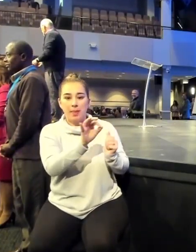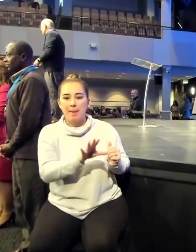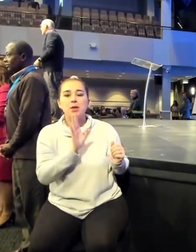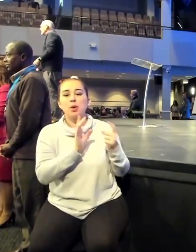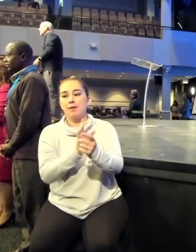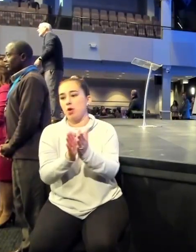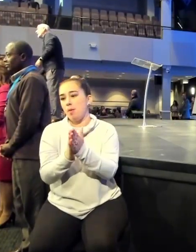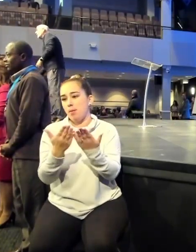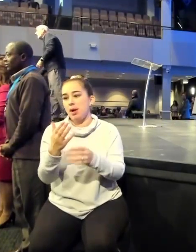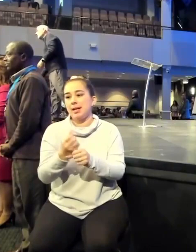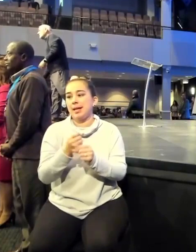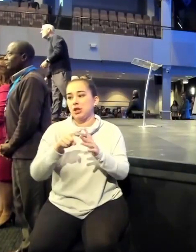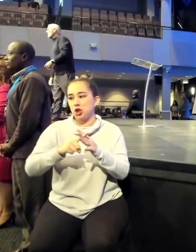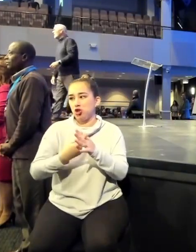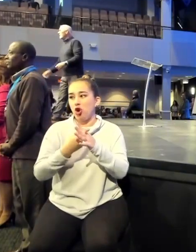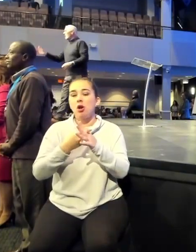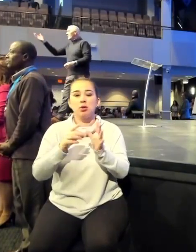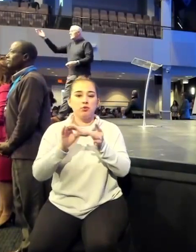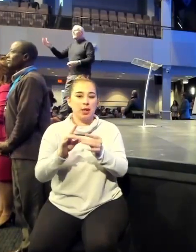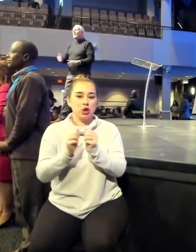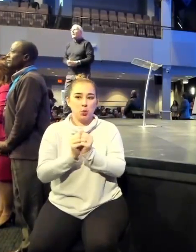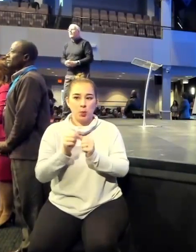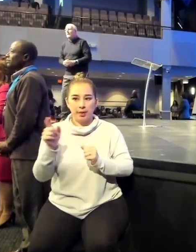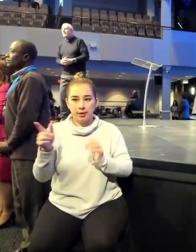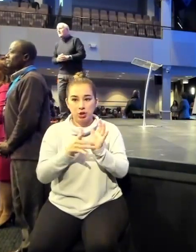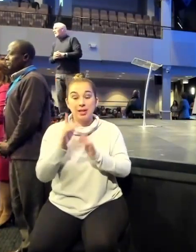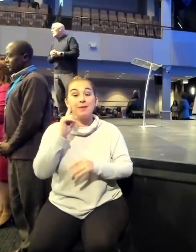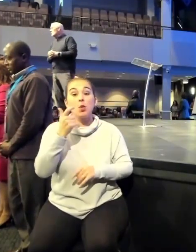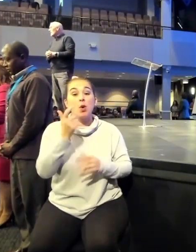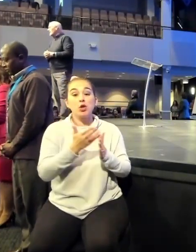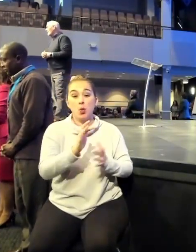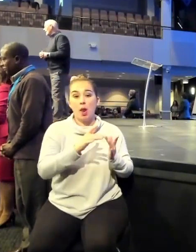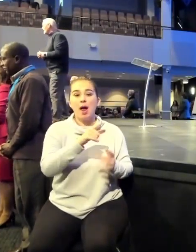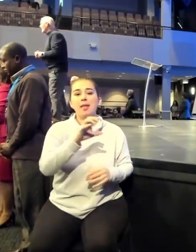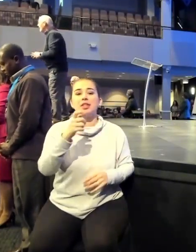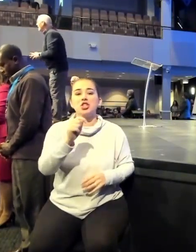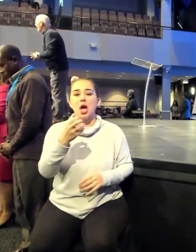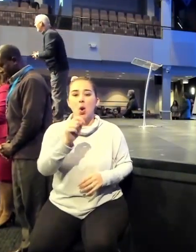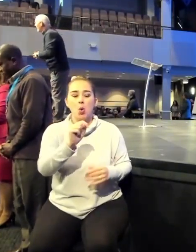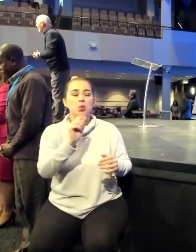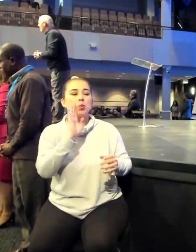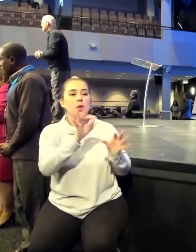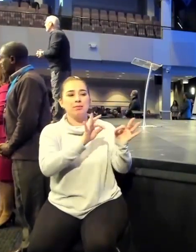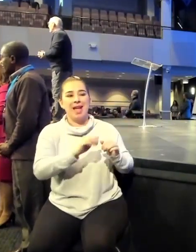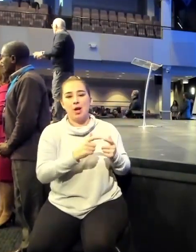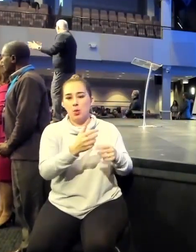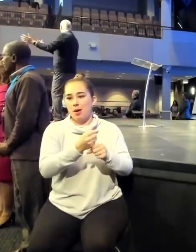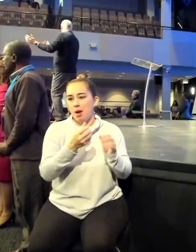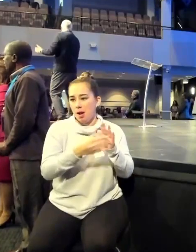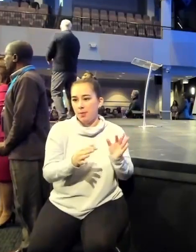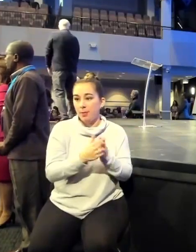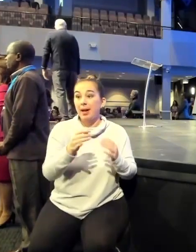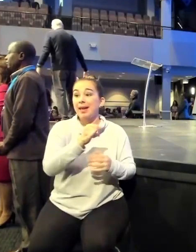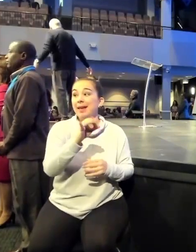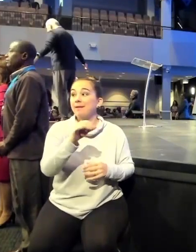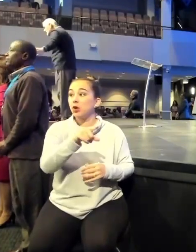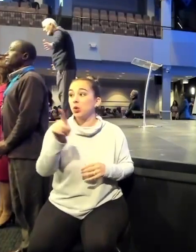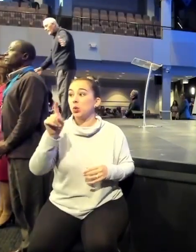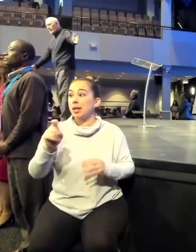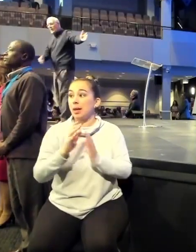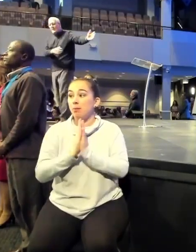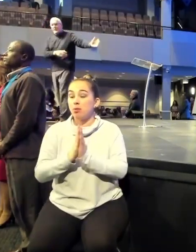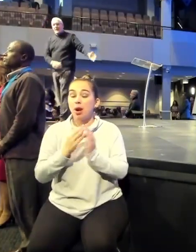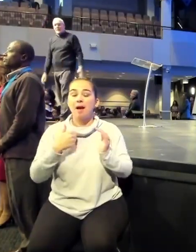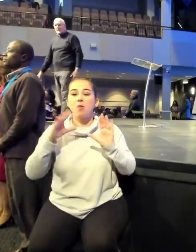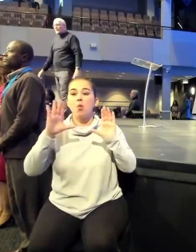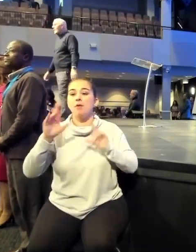It'll get you started in that relationship with him. If you're watching online, the chat host will let you know how you can get that as well. If you need prayer, some fantastic